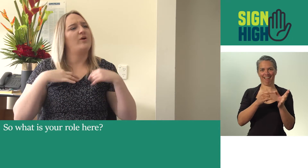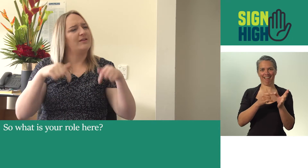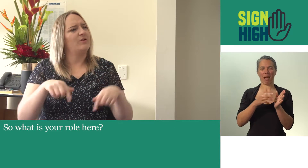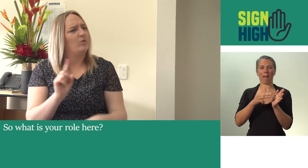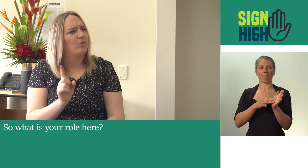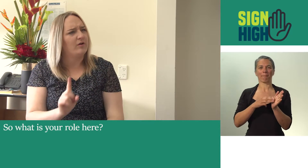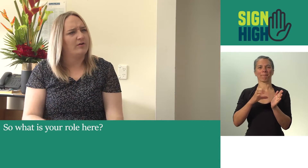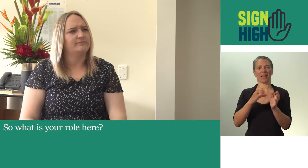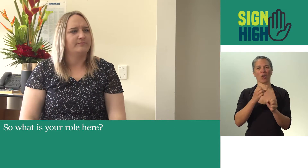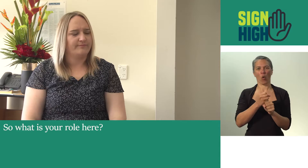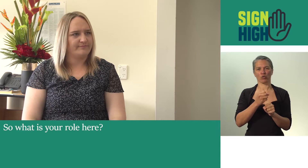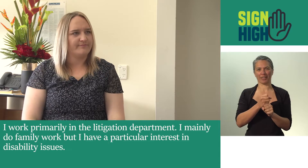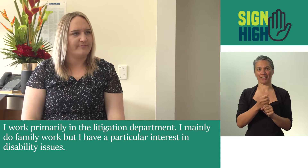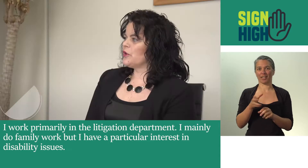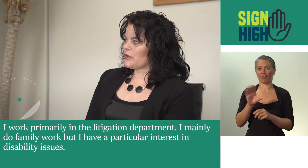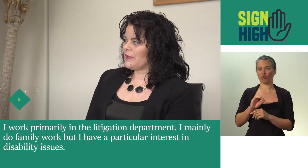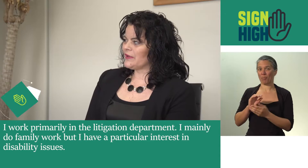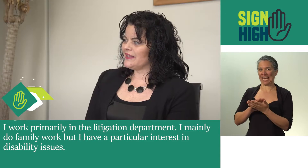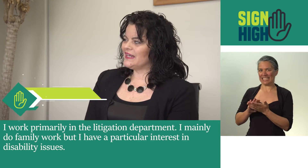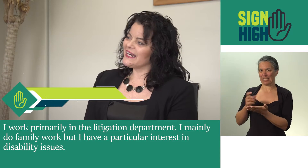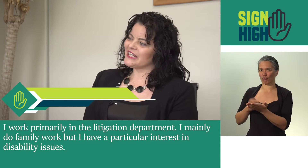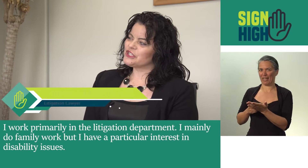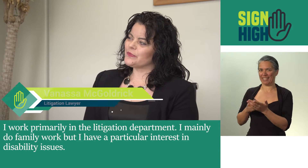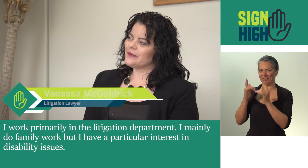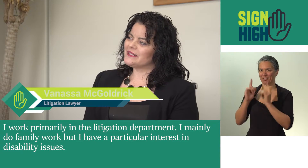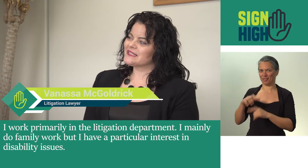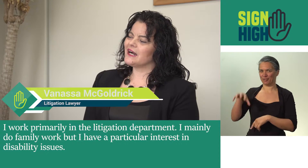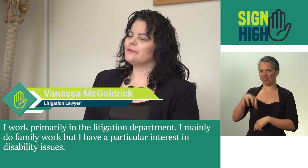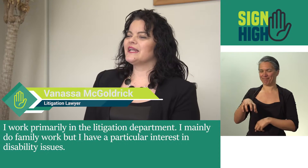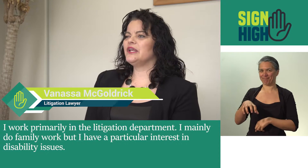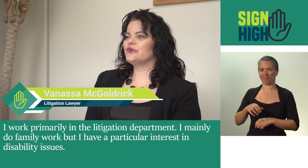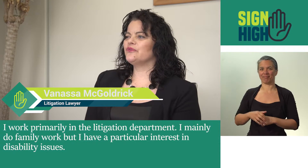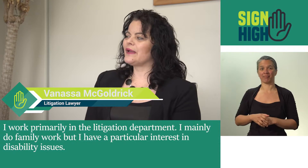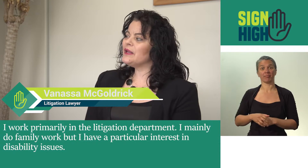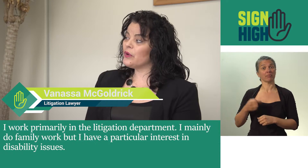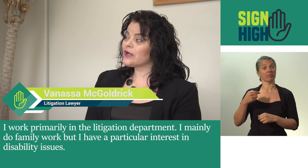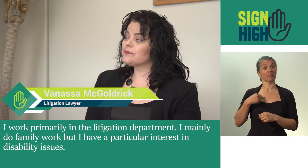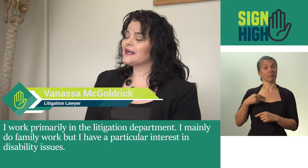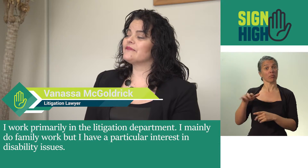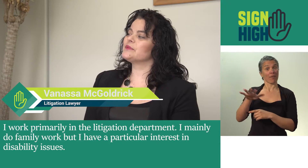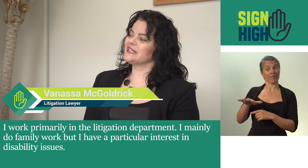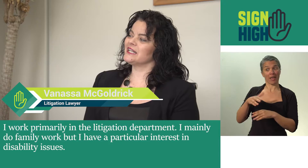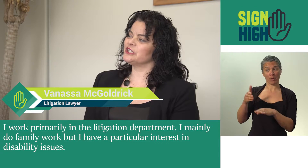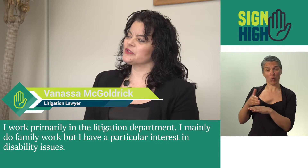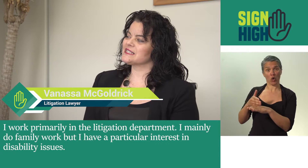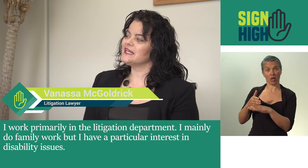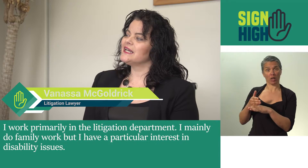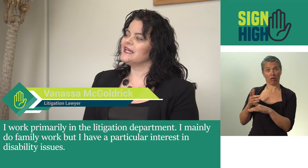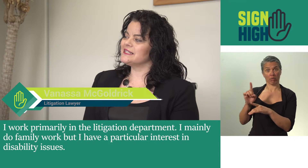So what is your role here? I work primarily in the litigation department. I mainly do family work, but I have a particular interest in